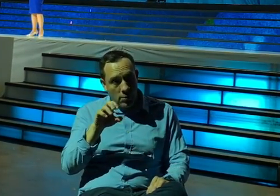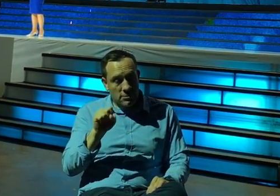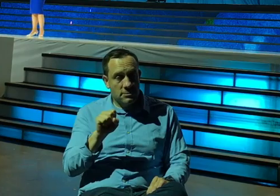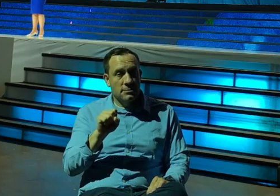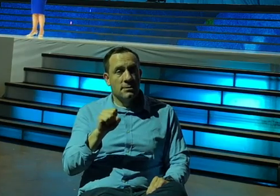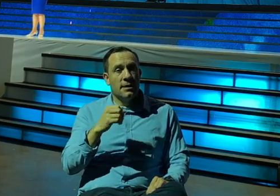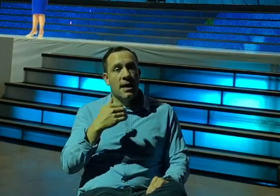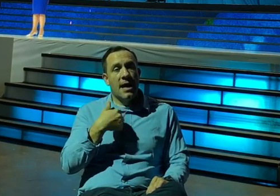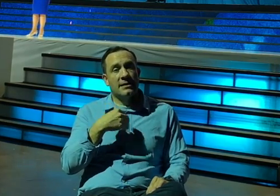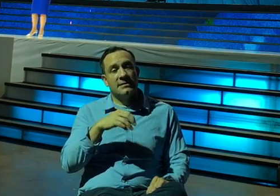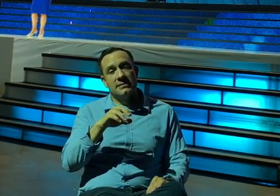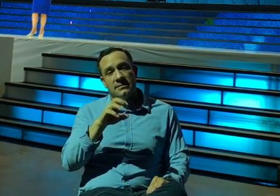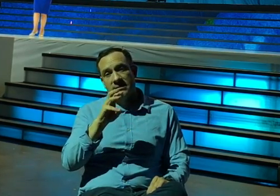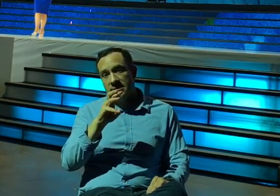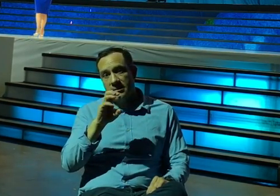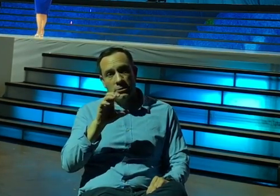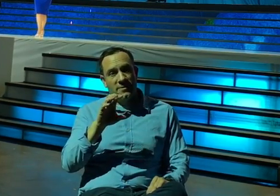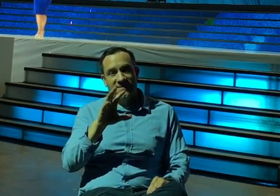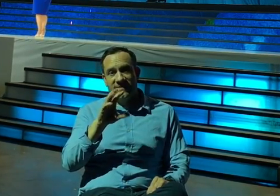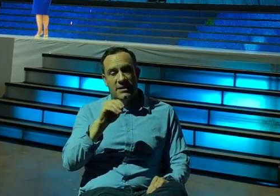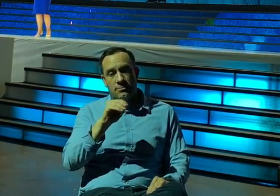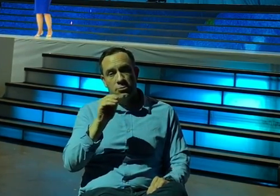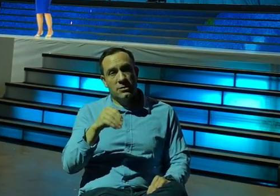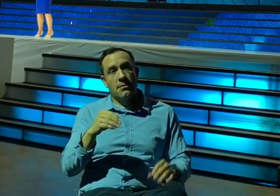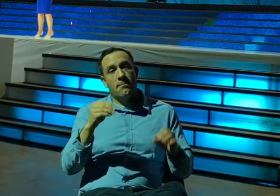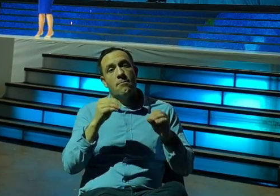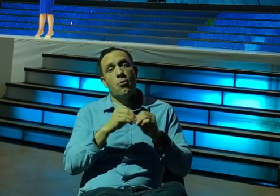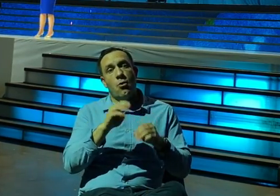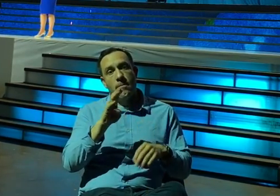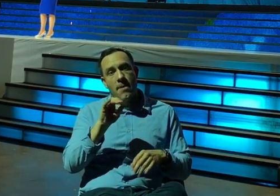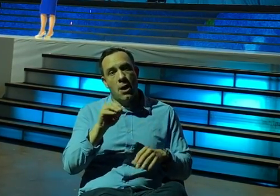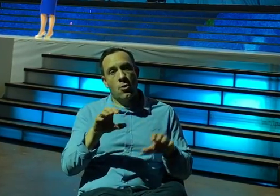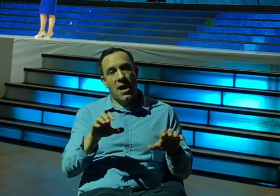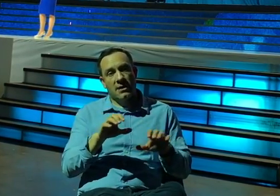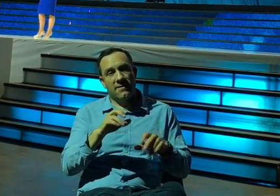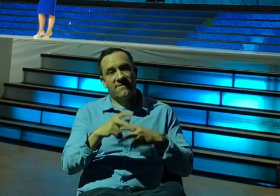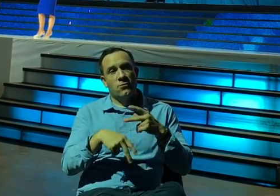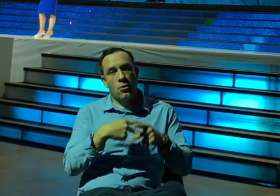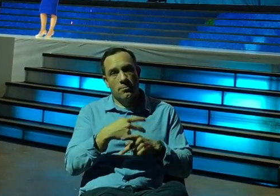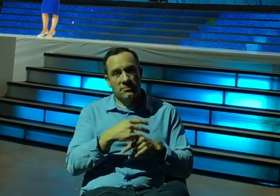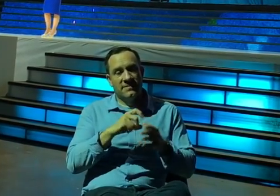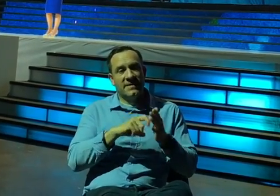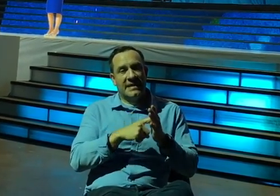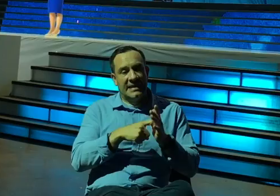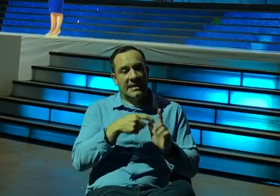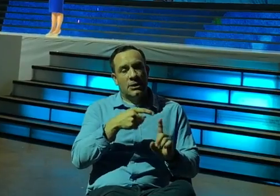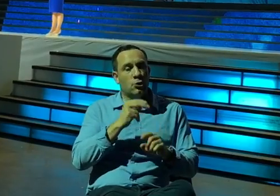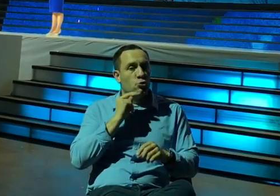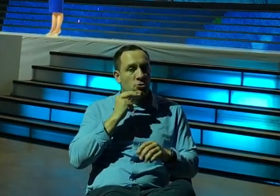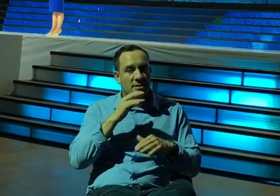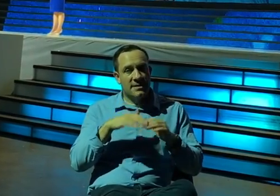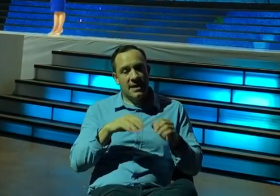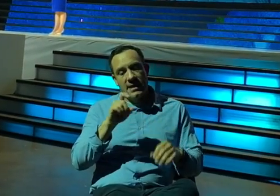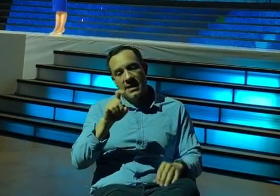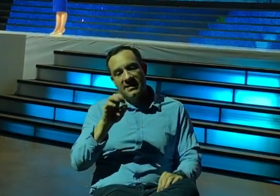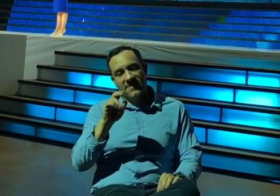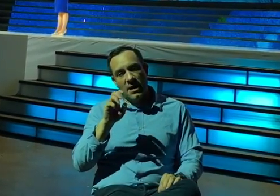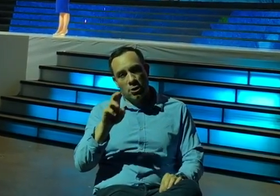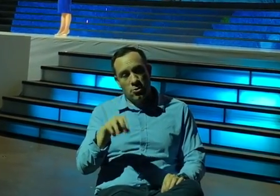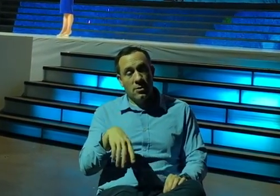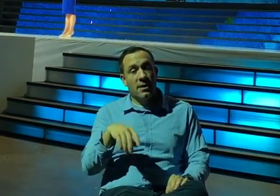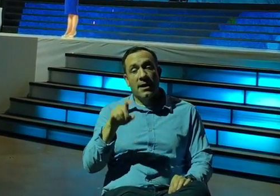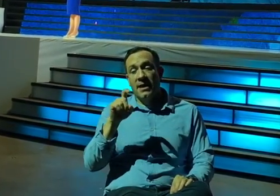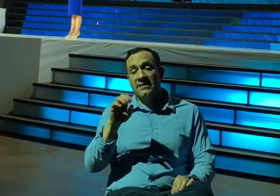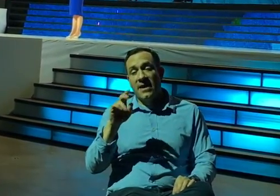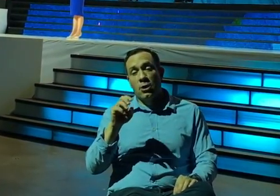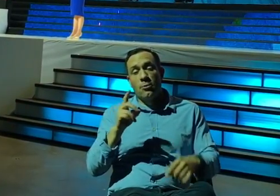has 650% more bioactive forms of key nutrients than X Factor. X Factor Plus has